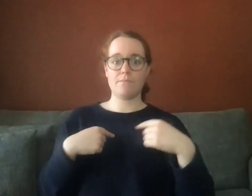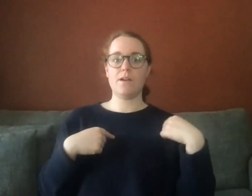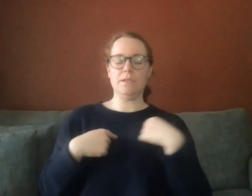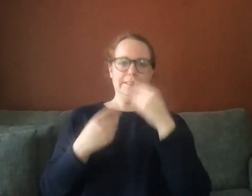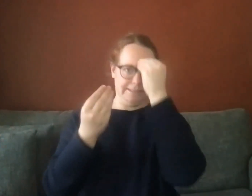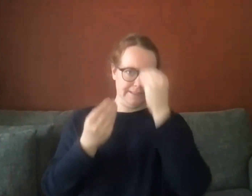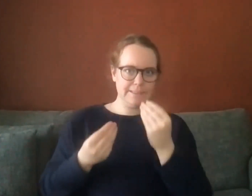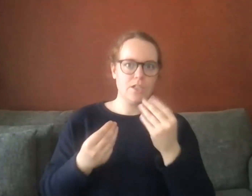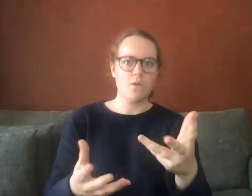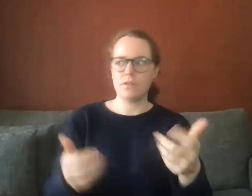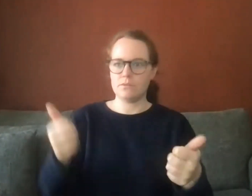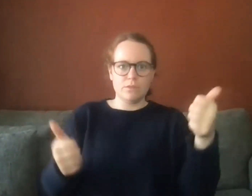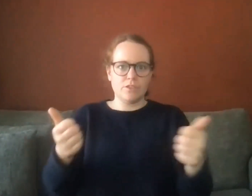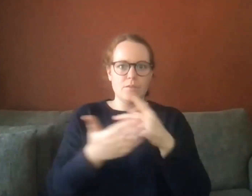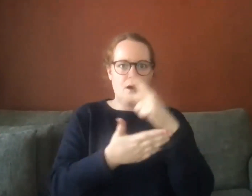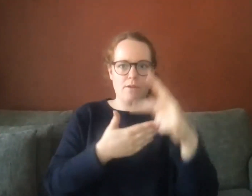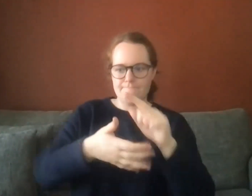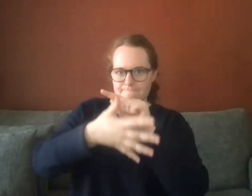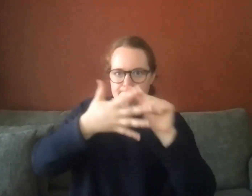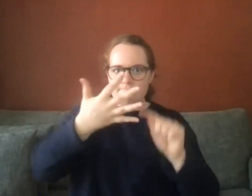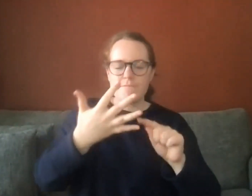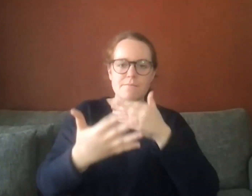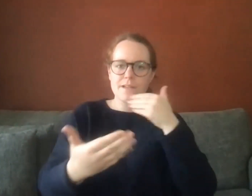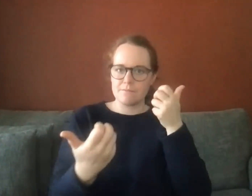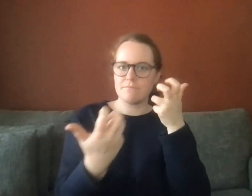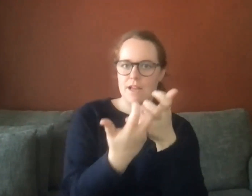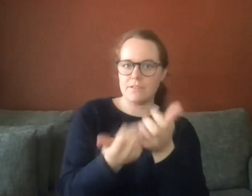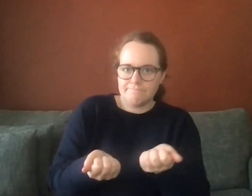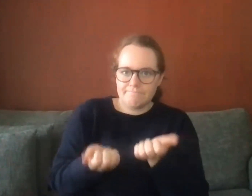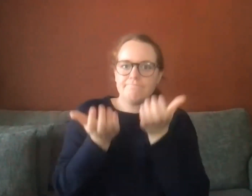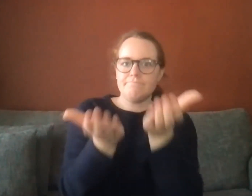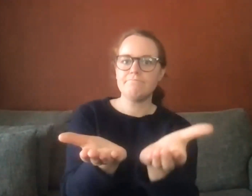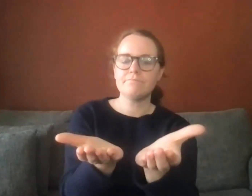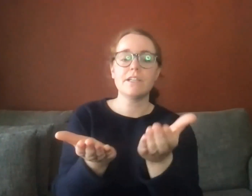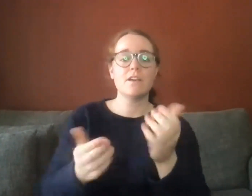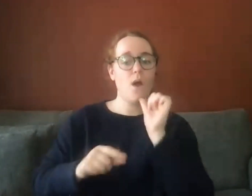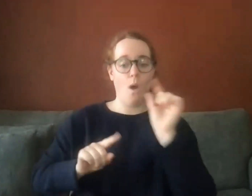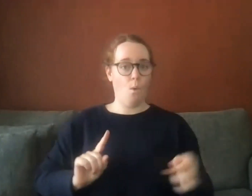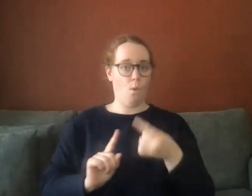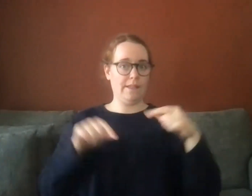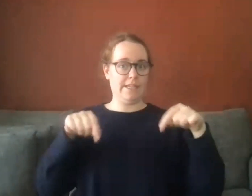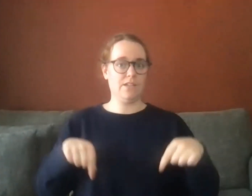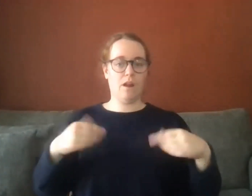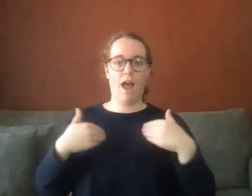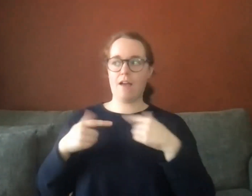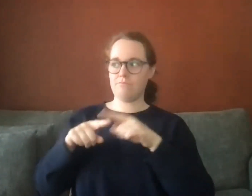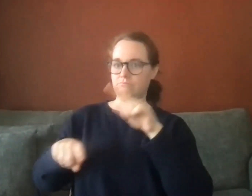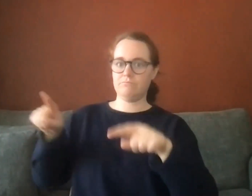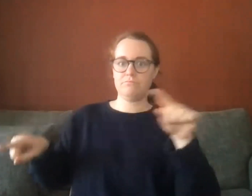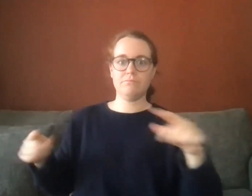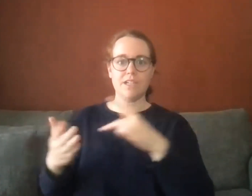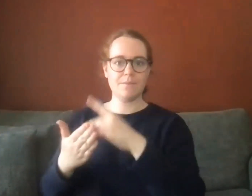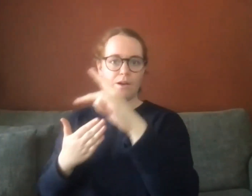know whatever program is gonna be the best fit for you. Because there are a range of programs and as we